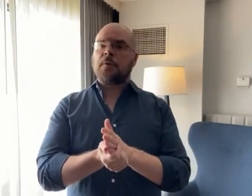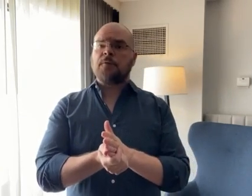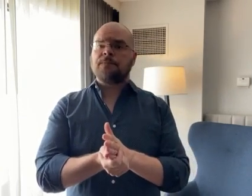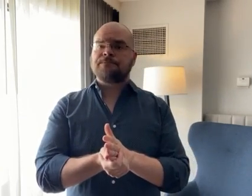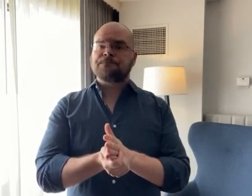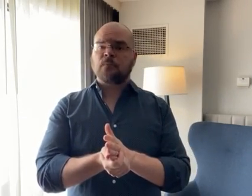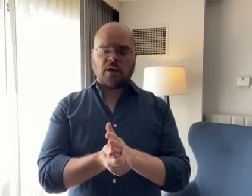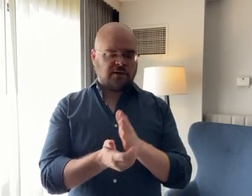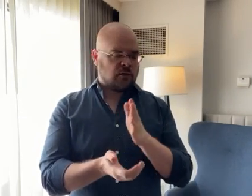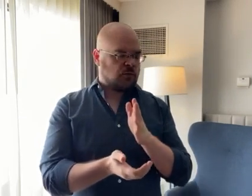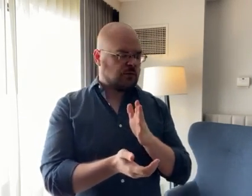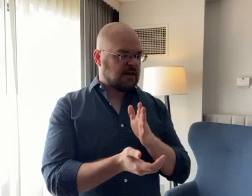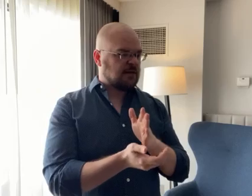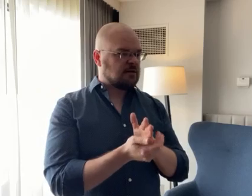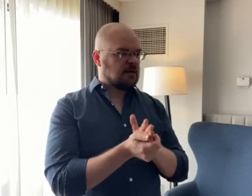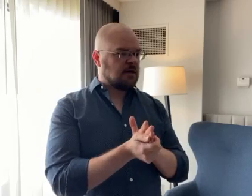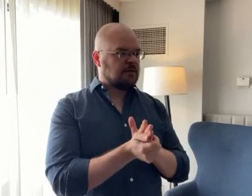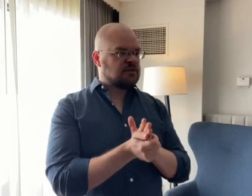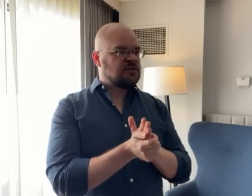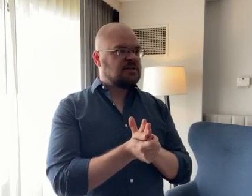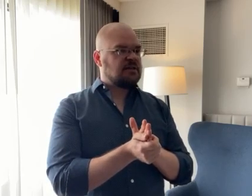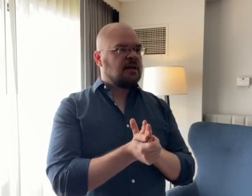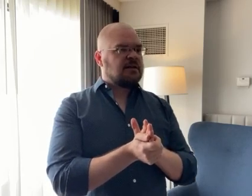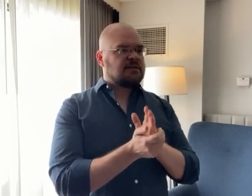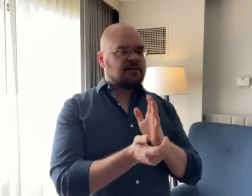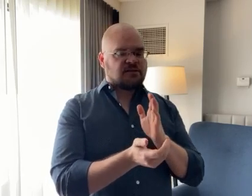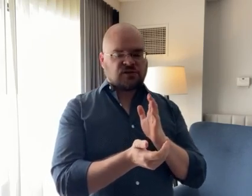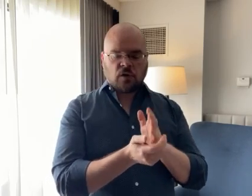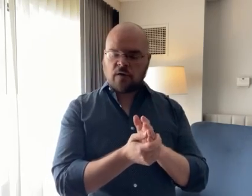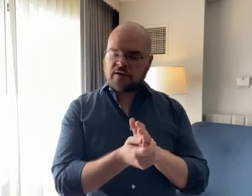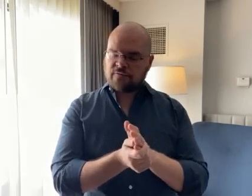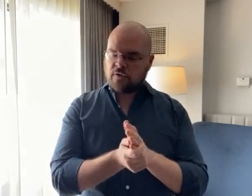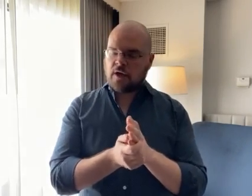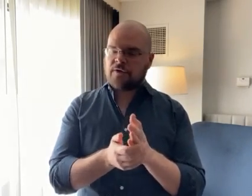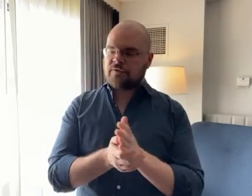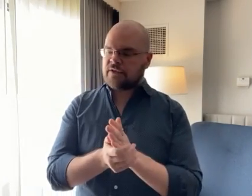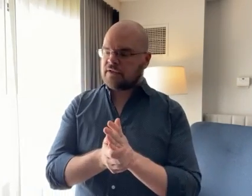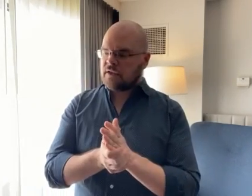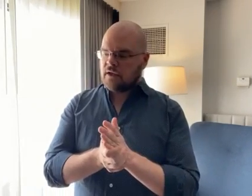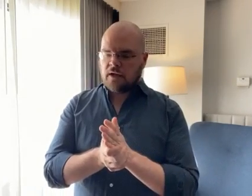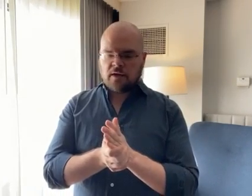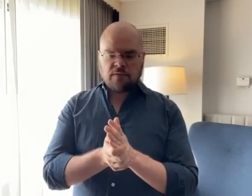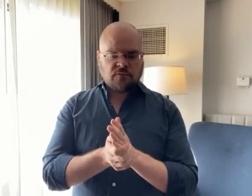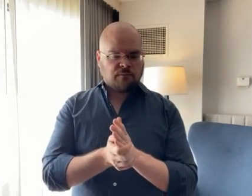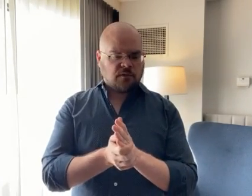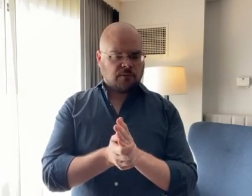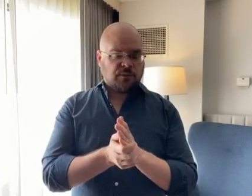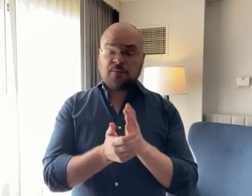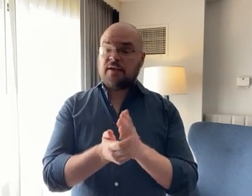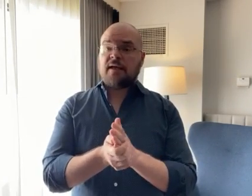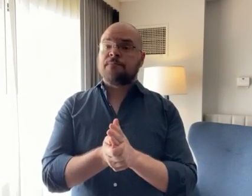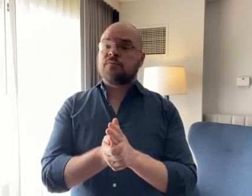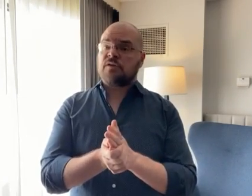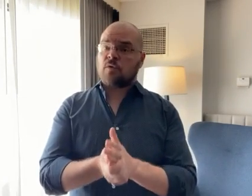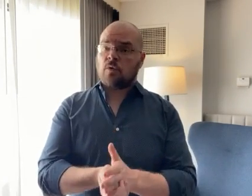tempo. I know that the sheet says to target for 100 BPM to the quarter